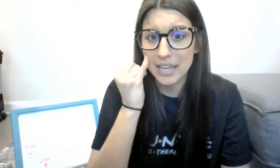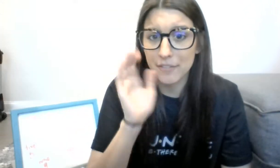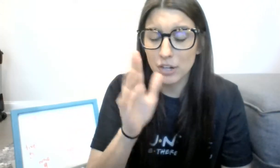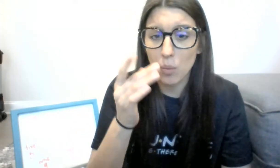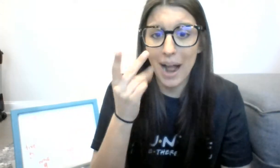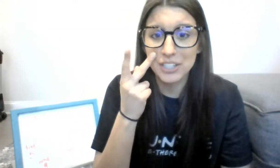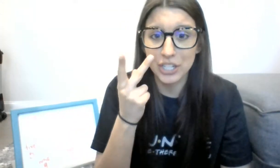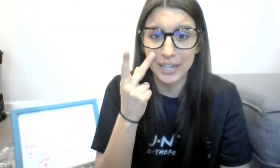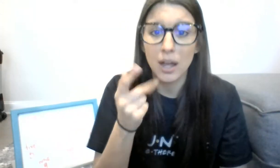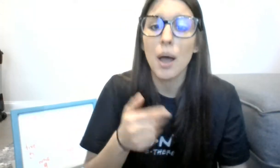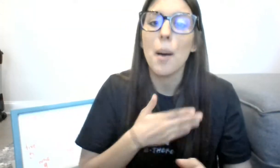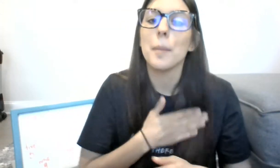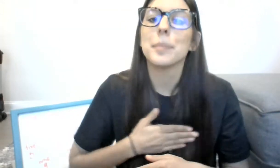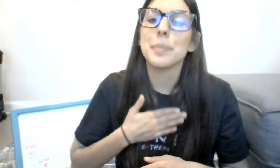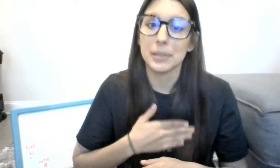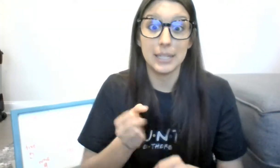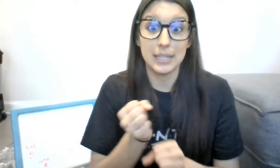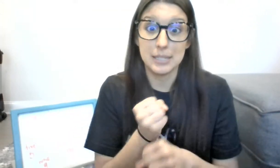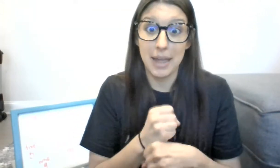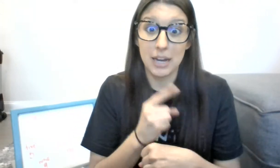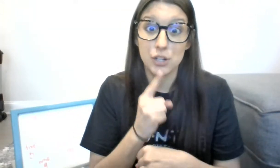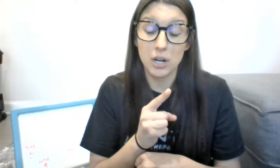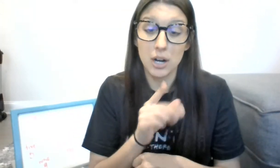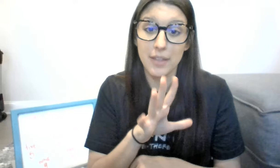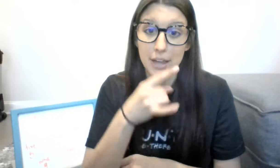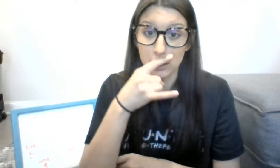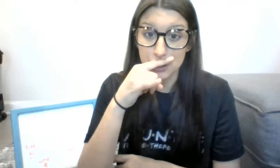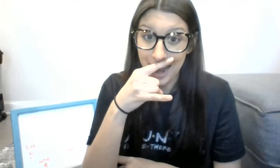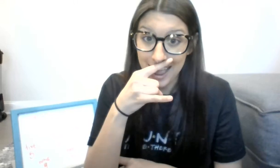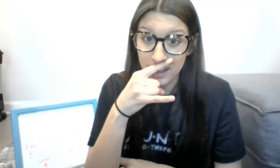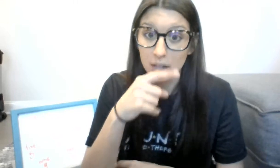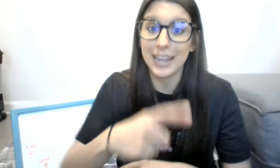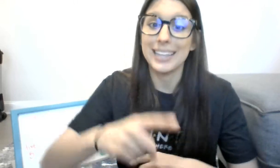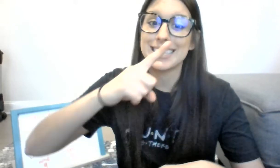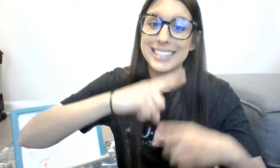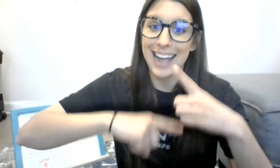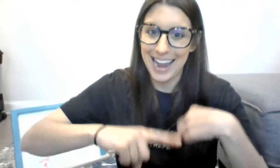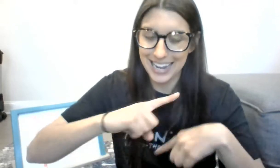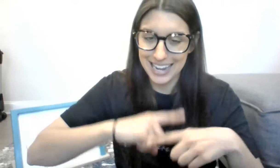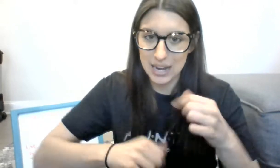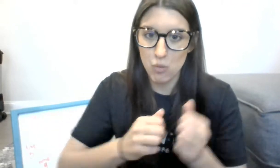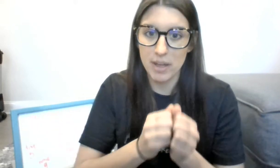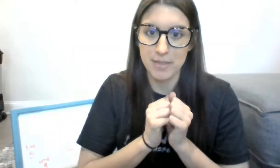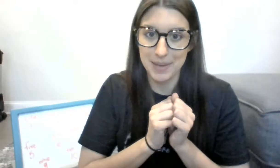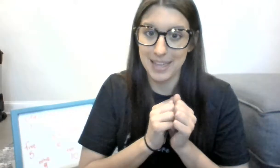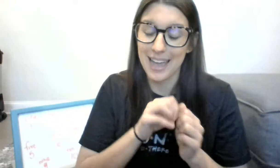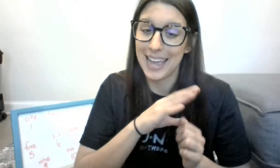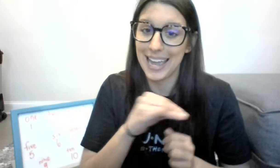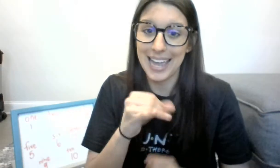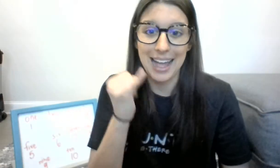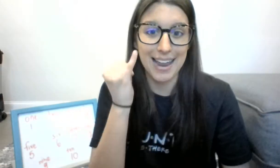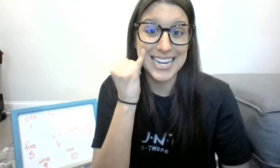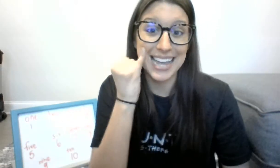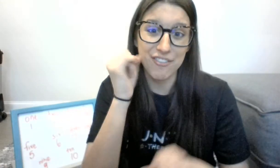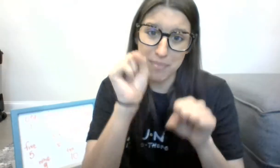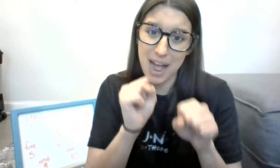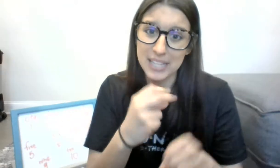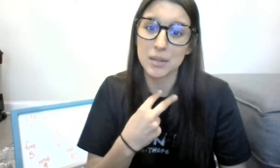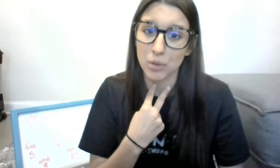you're watching, please make sure that your child is signing with me and, if possible,